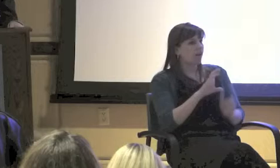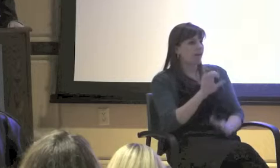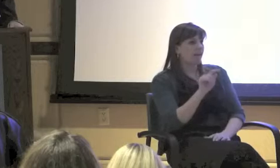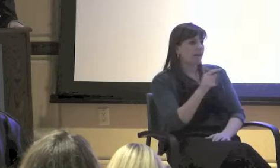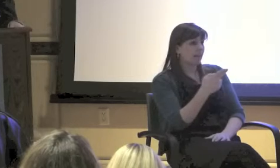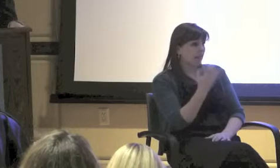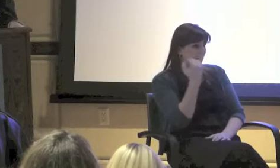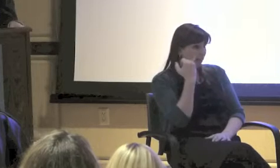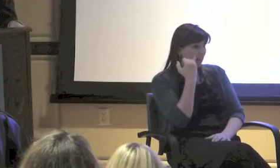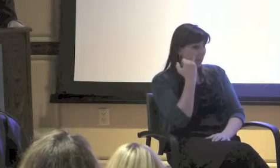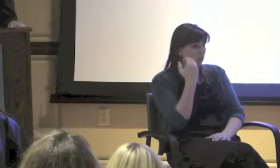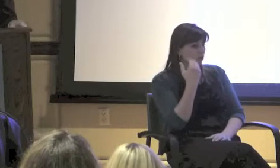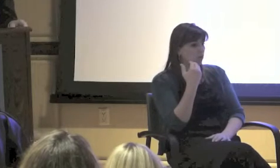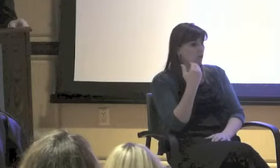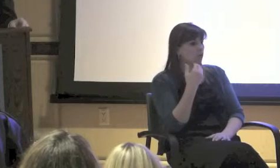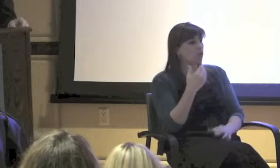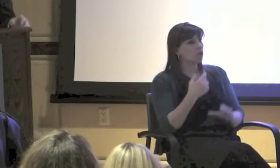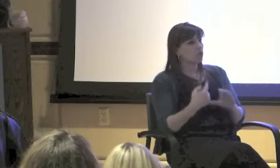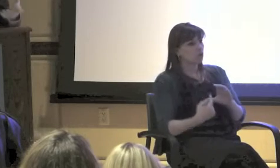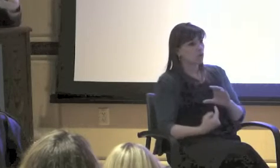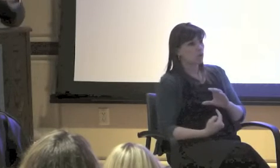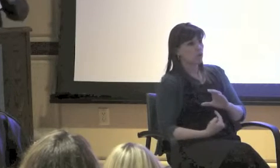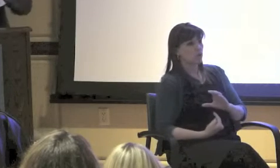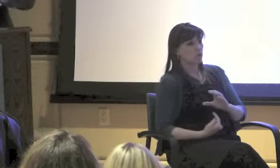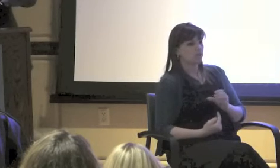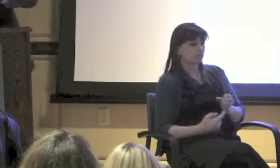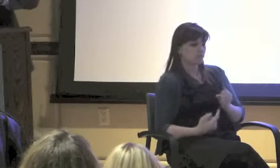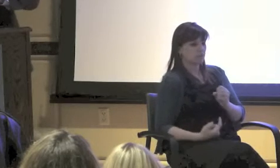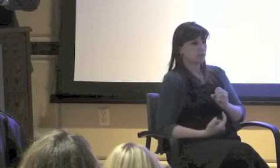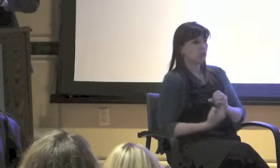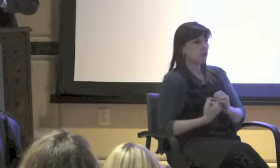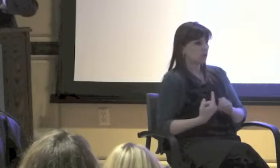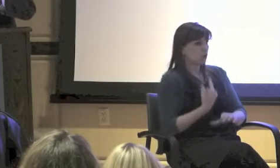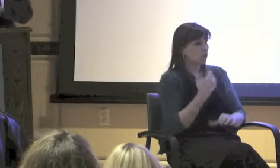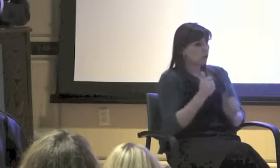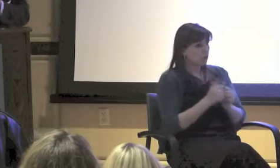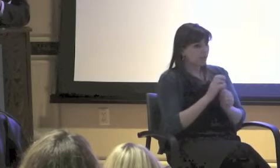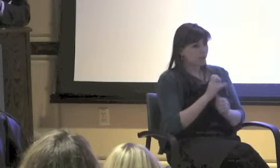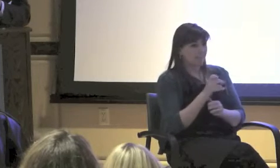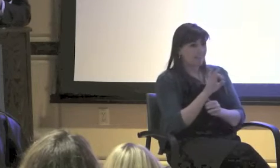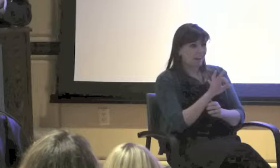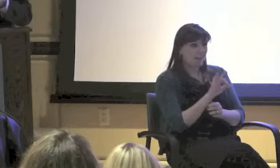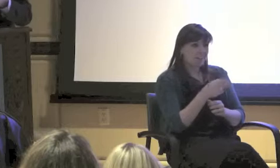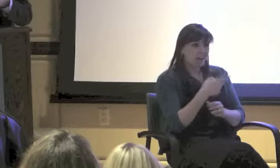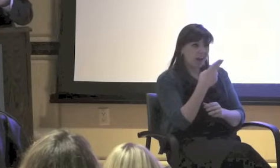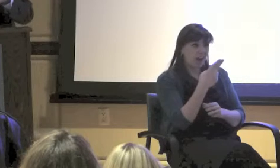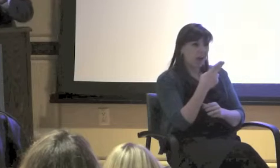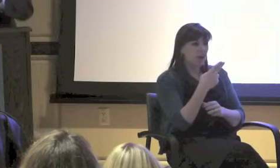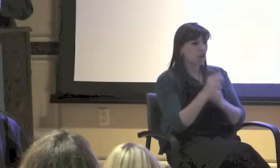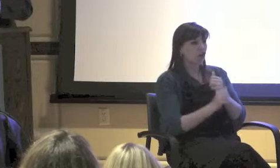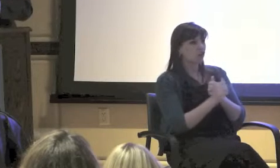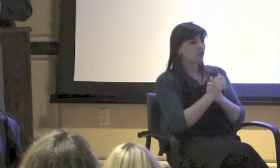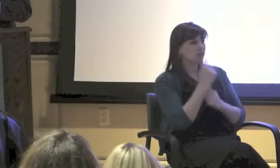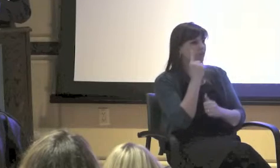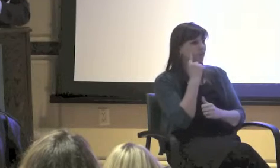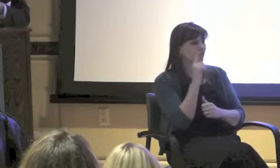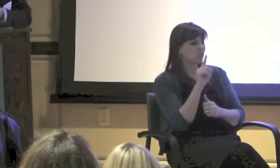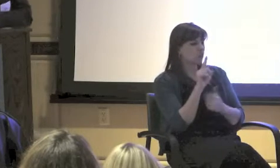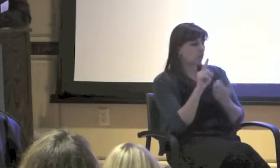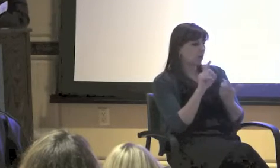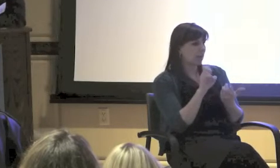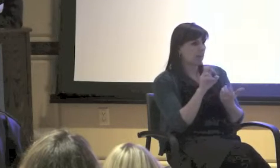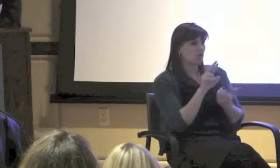and if you pass a catheter through the bladder neck with this cuff around it, you have a higher risk of erosion in a foreign body